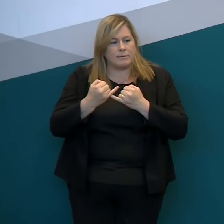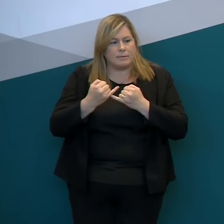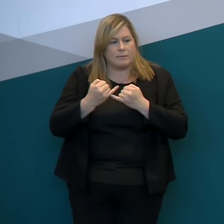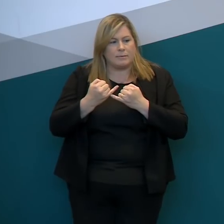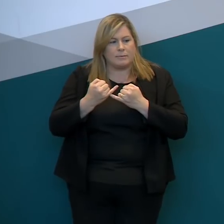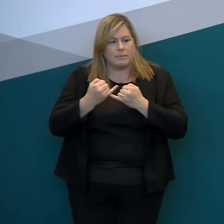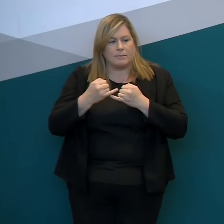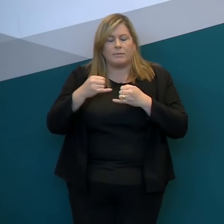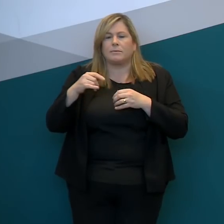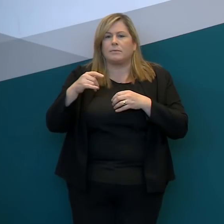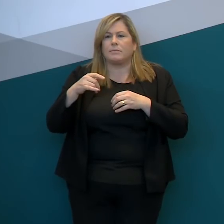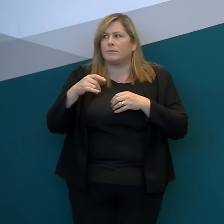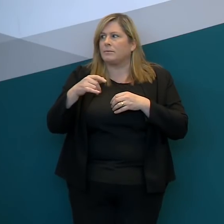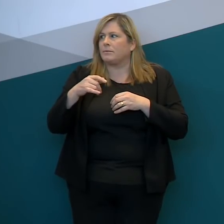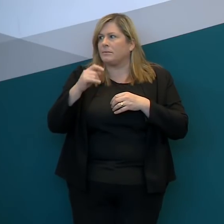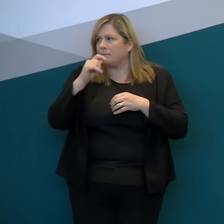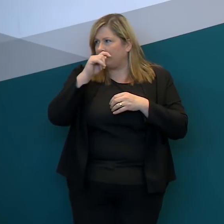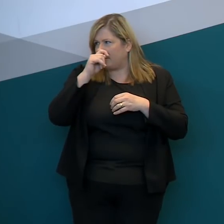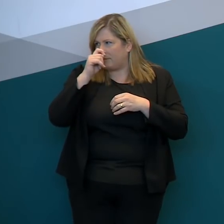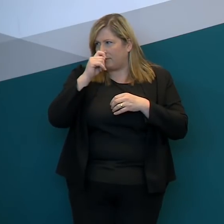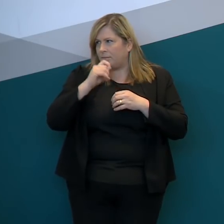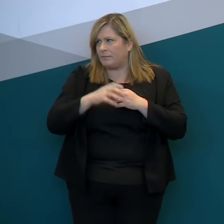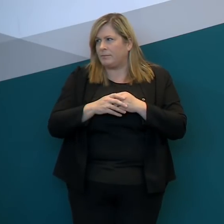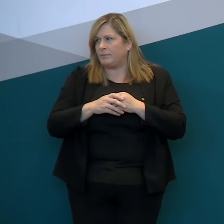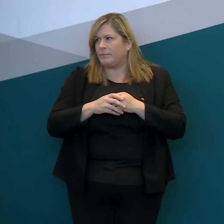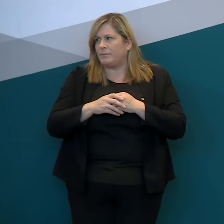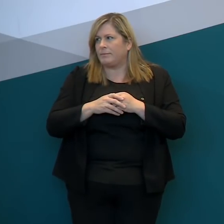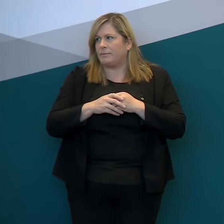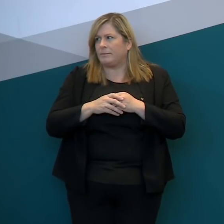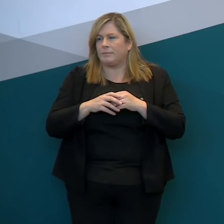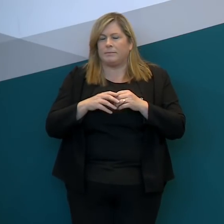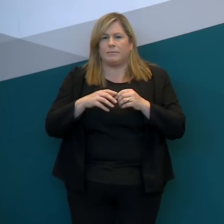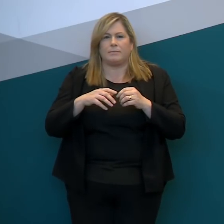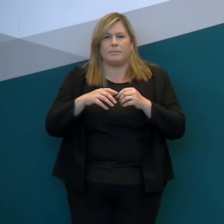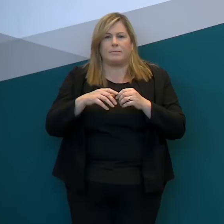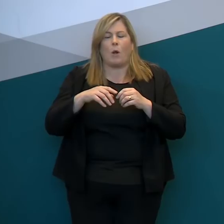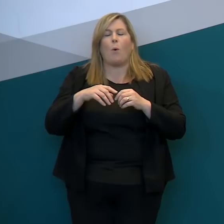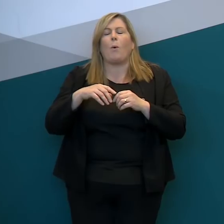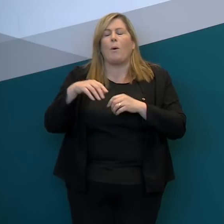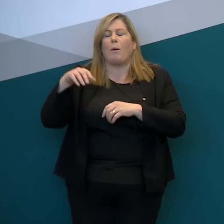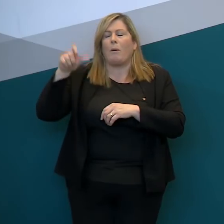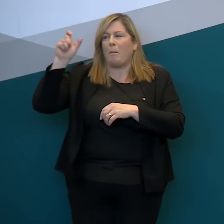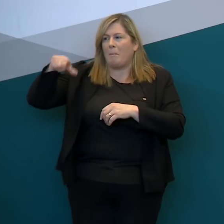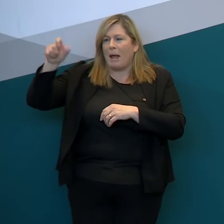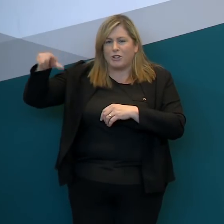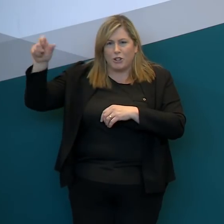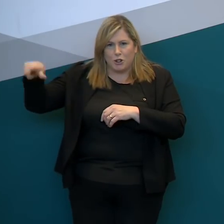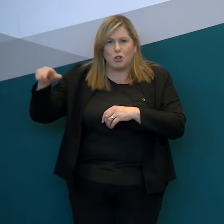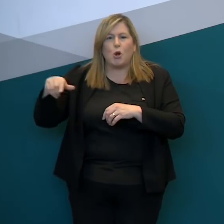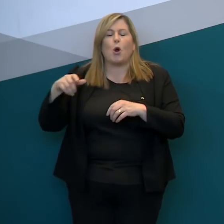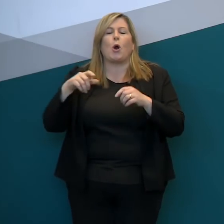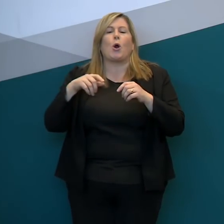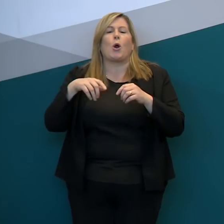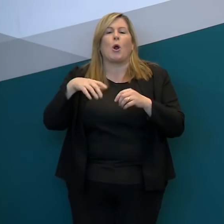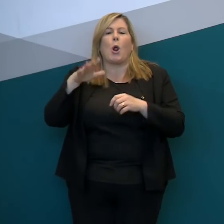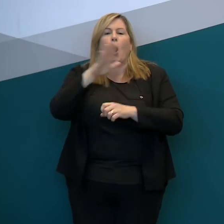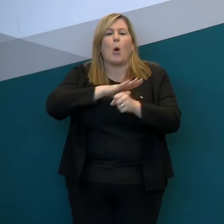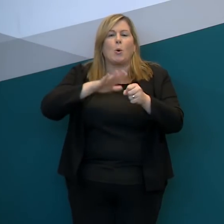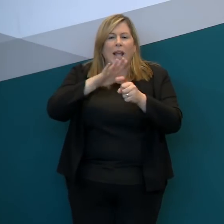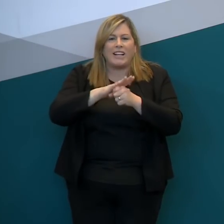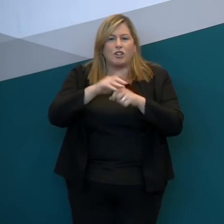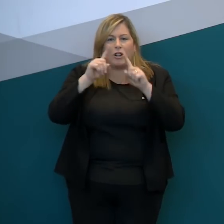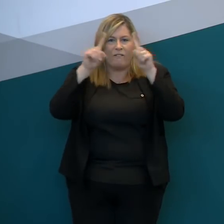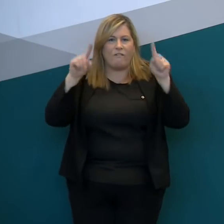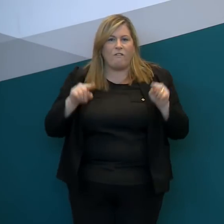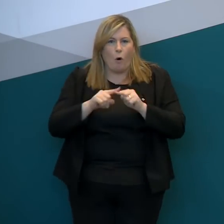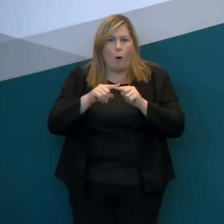that being used and used more consistently. And that's one of the things that we're looking at. And then also to finally make the point that there are international